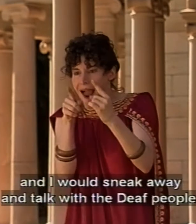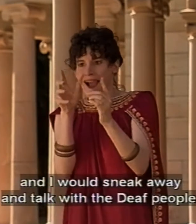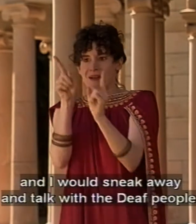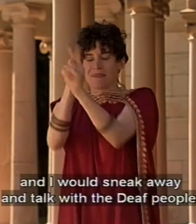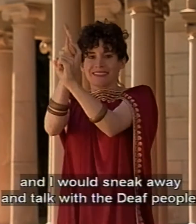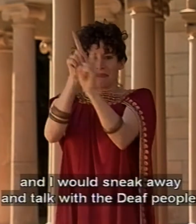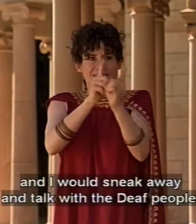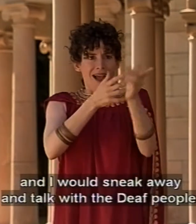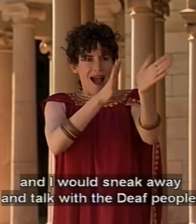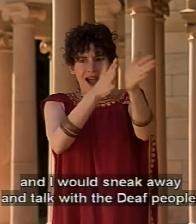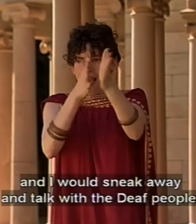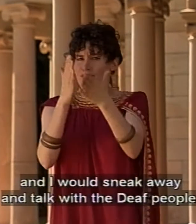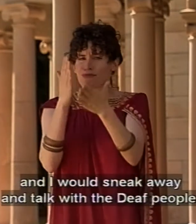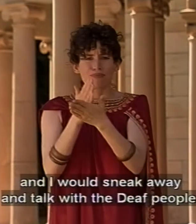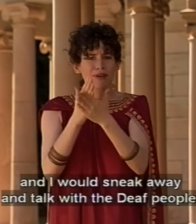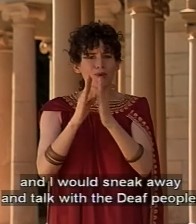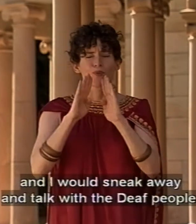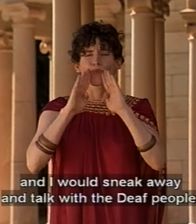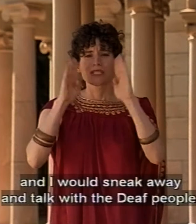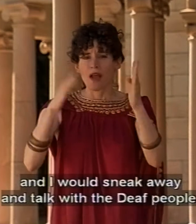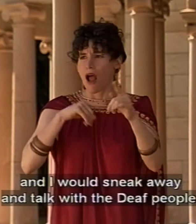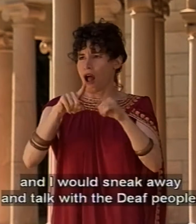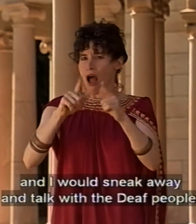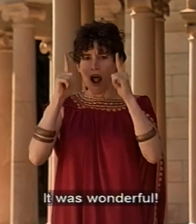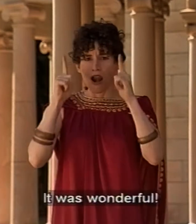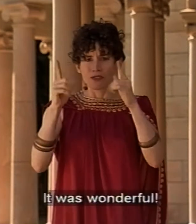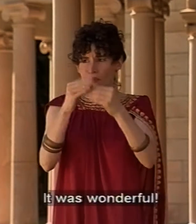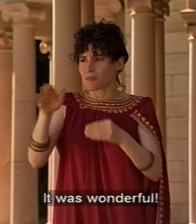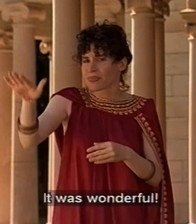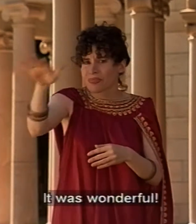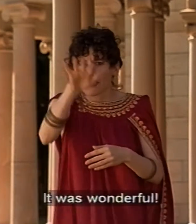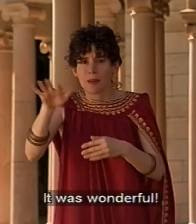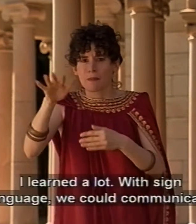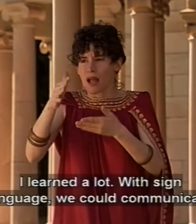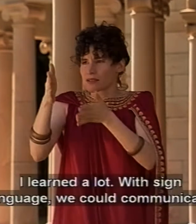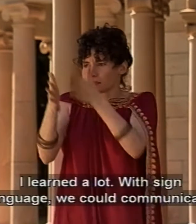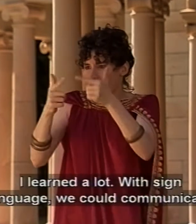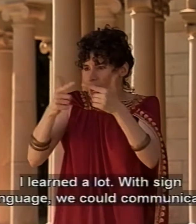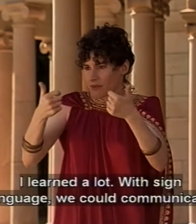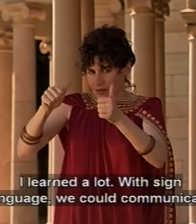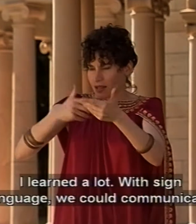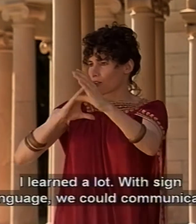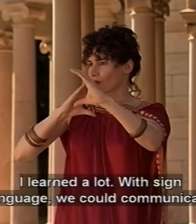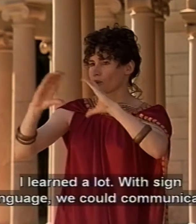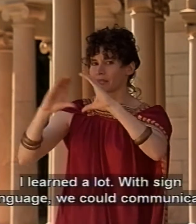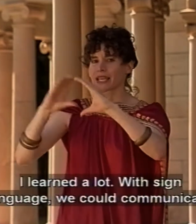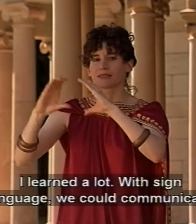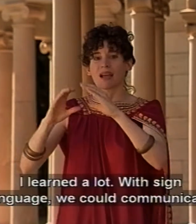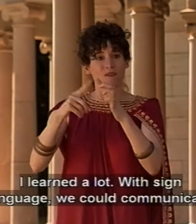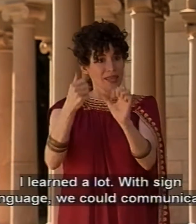sell things, and I'd sneak away and talk with the deaf people. It was wonderful. I learned a lot from them. With sign language, we were